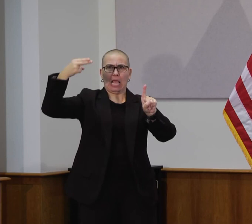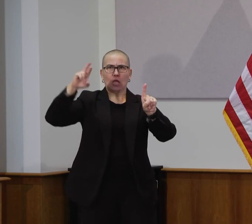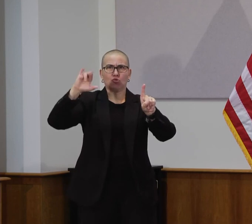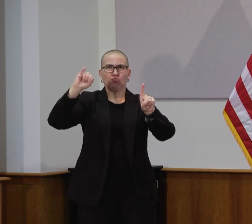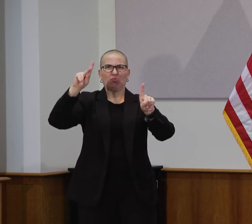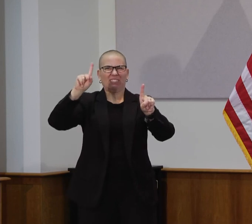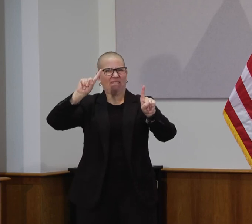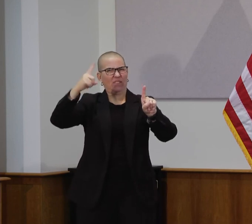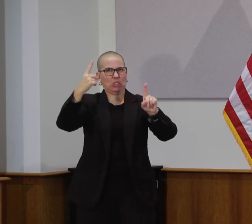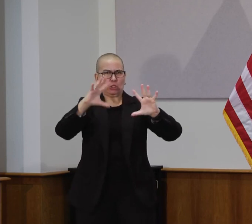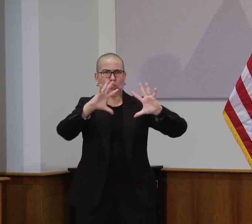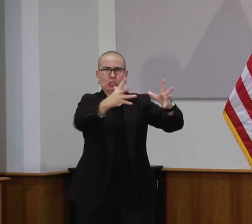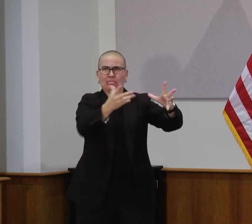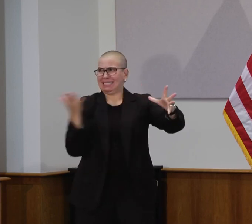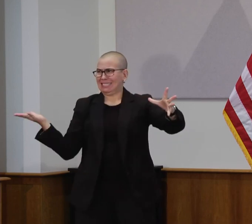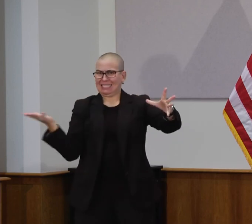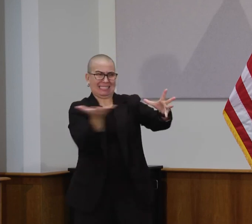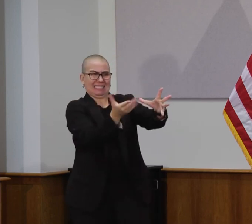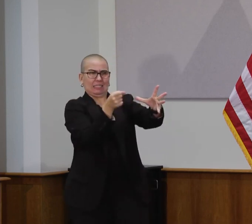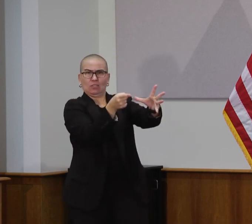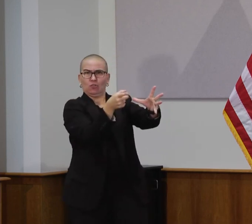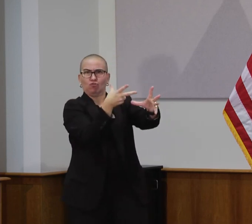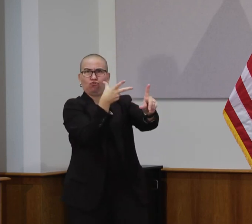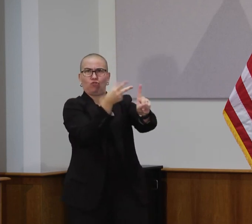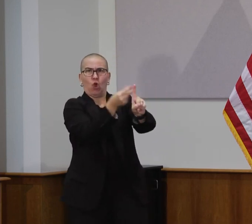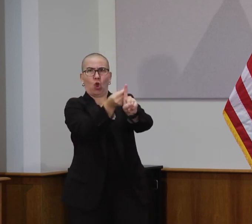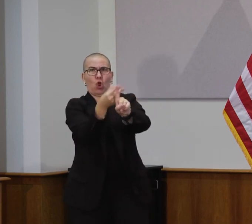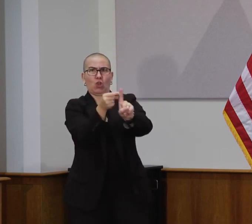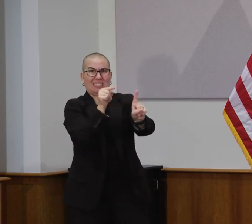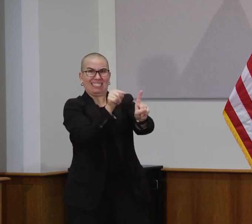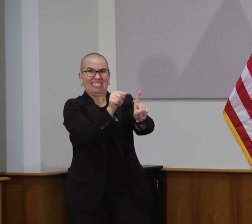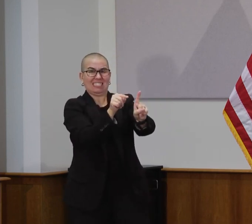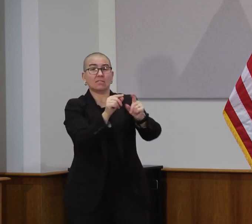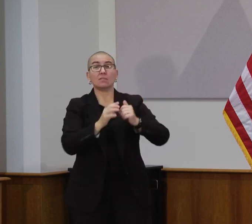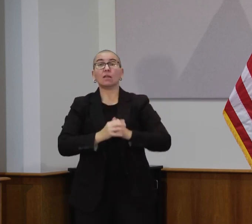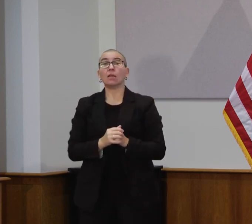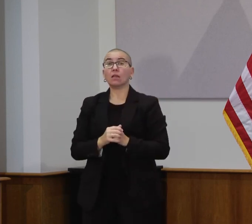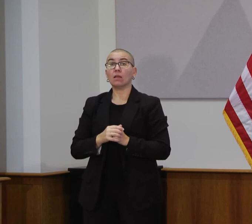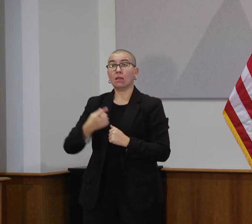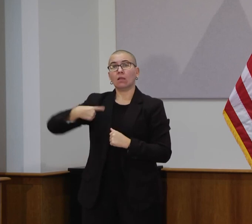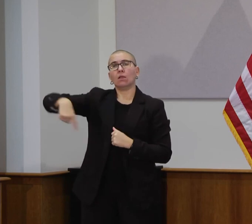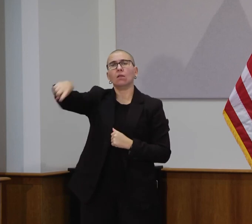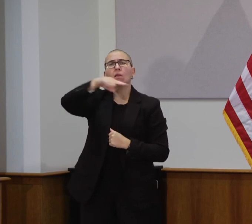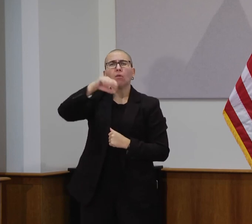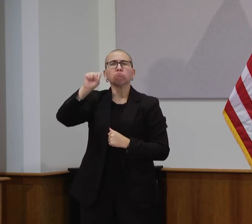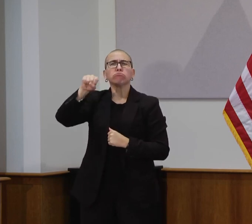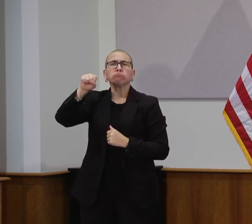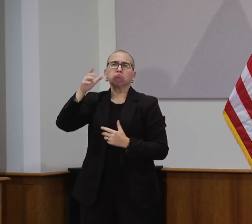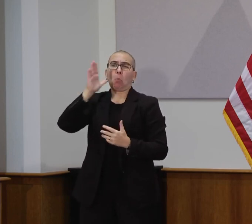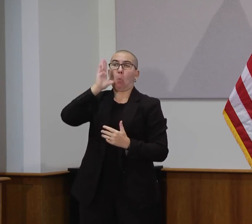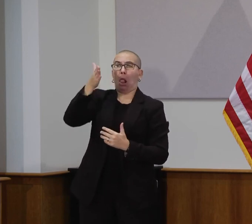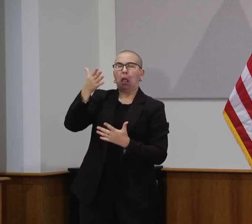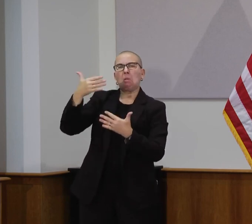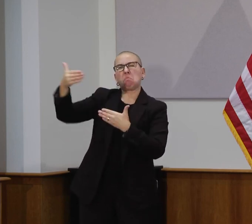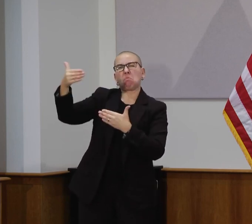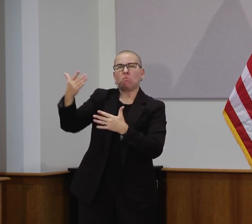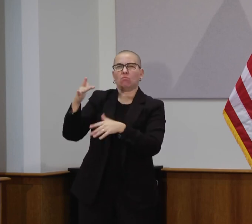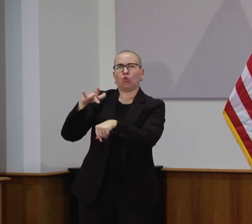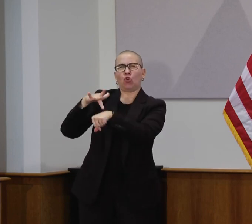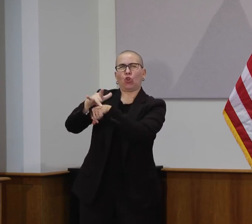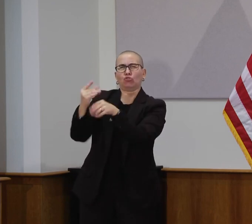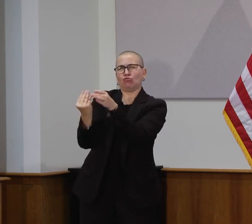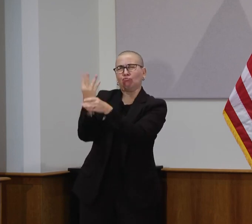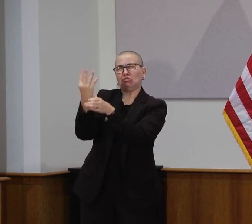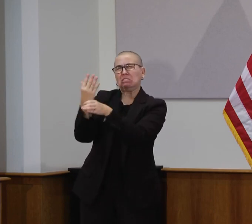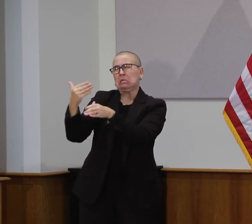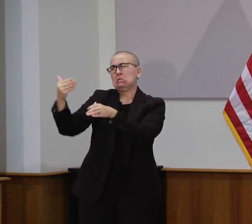two. But for the vast majority of us, you're looking at early spring, late winter. With that being the case, we've